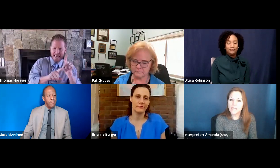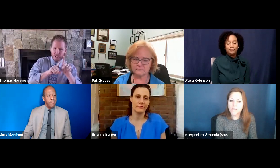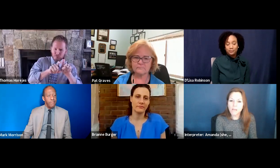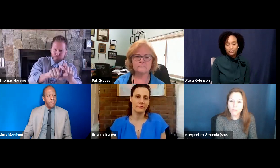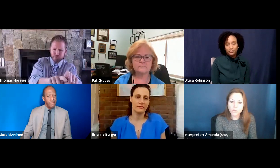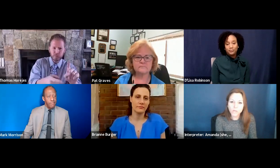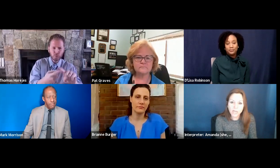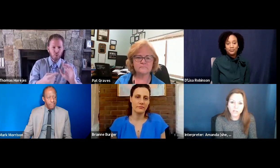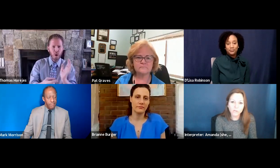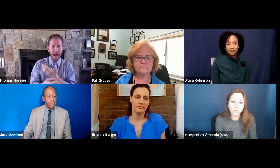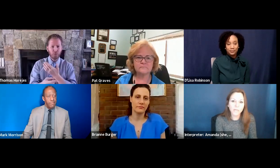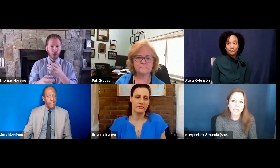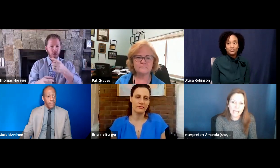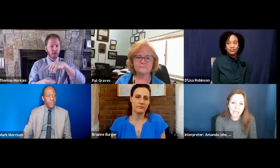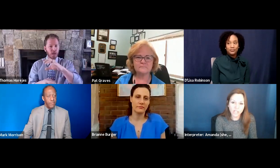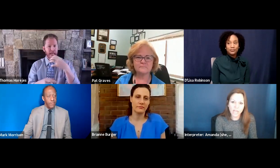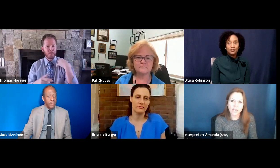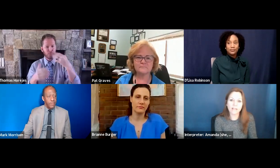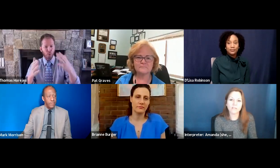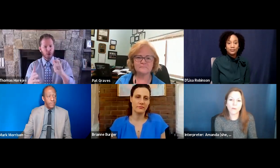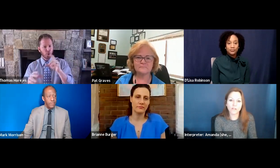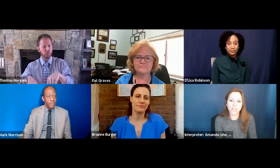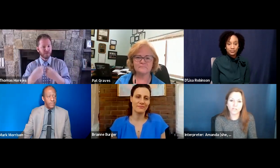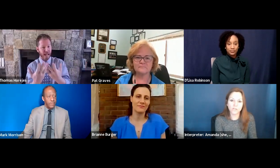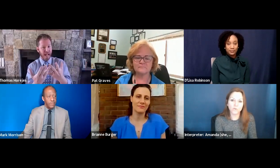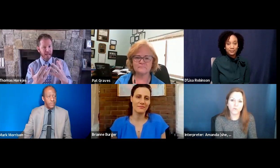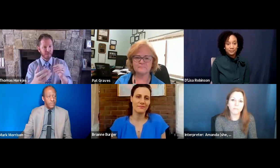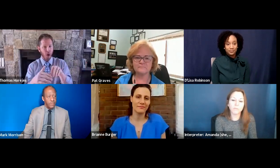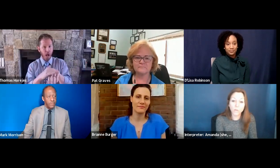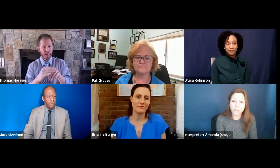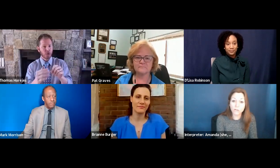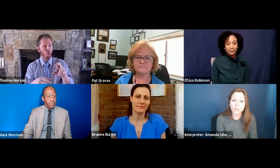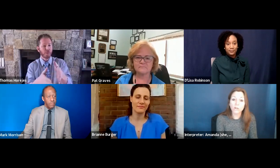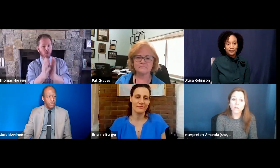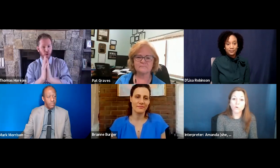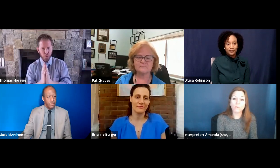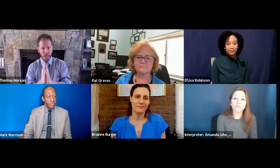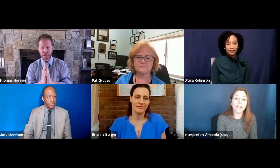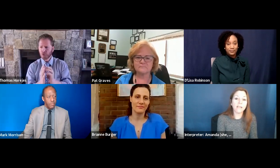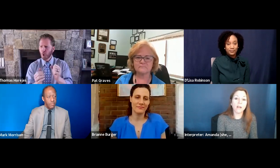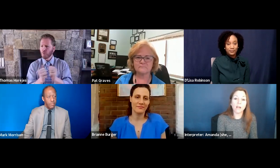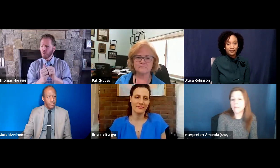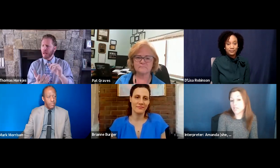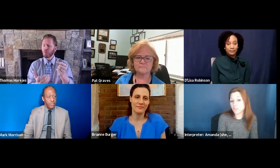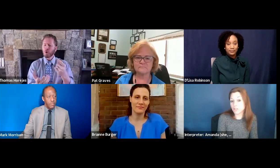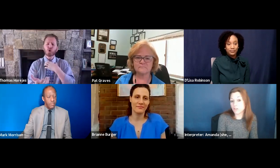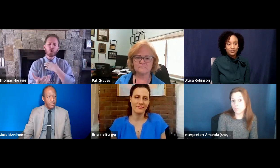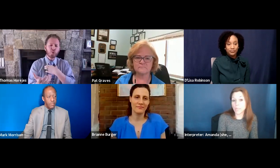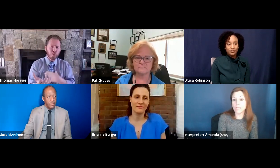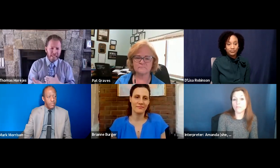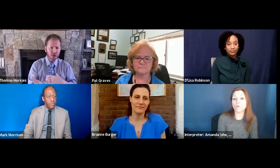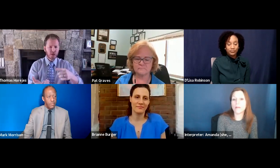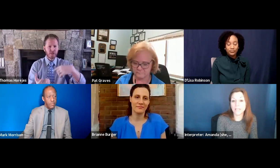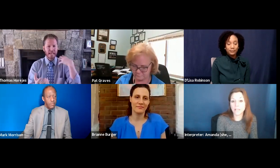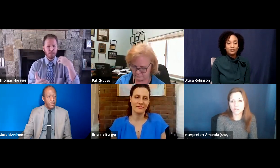really given the opportunity to engage and ask questions to employers who are providing accommodations to their